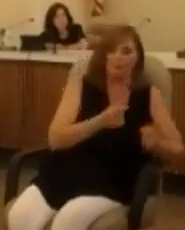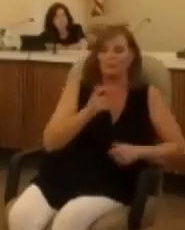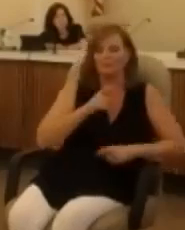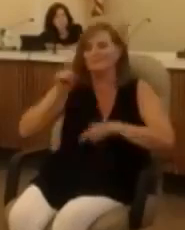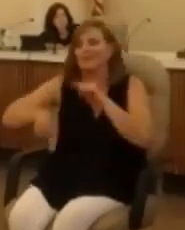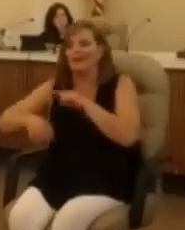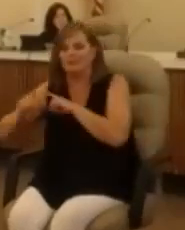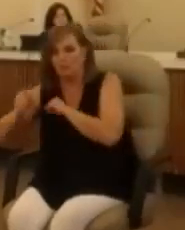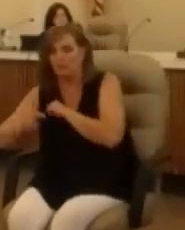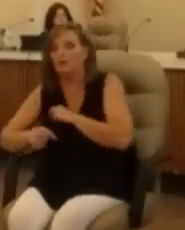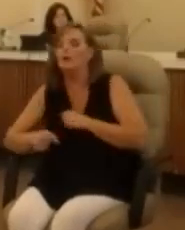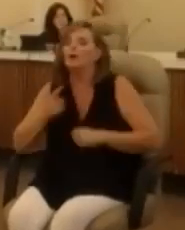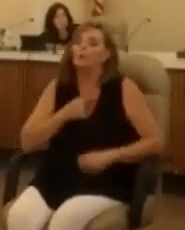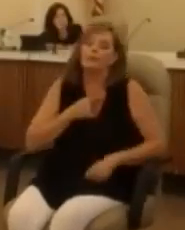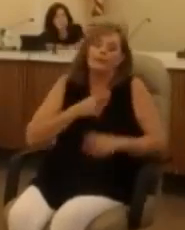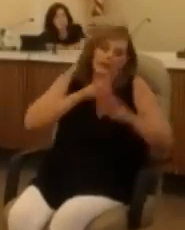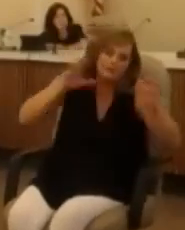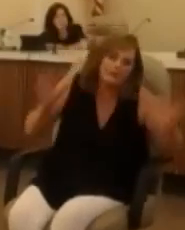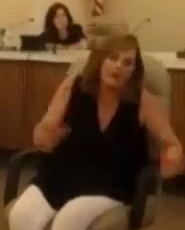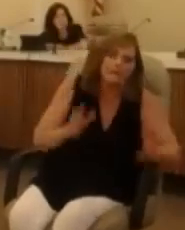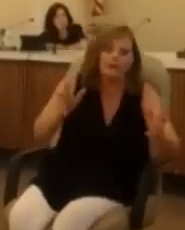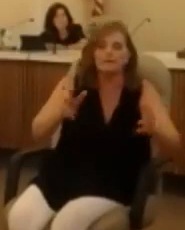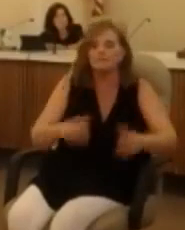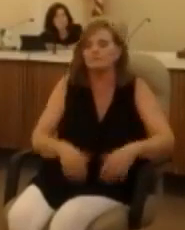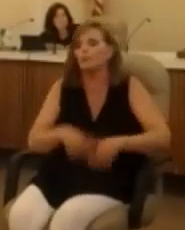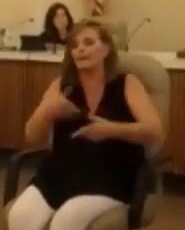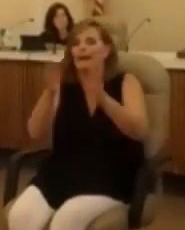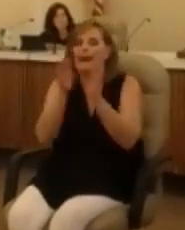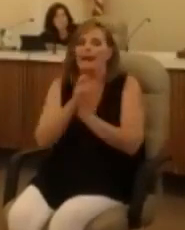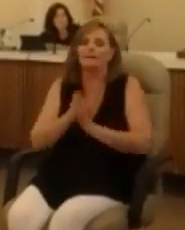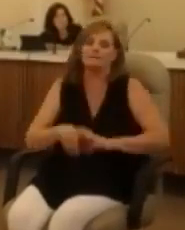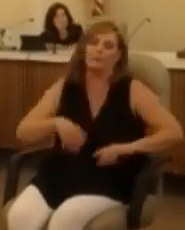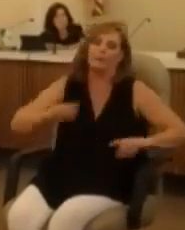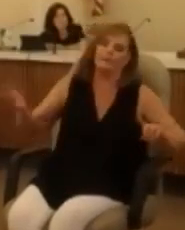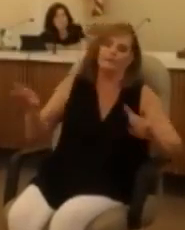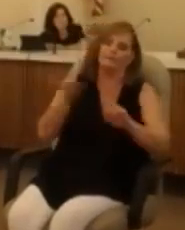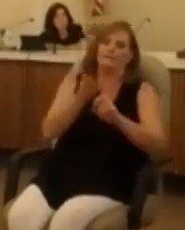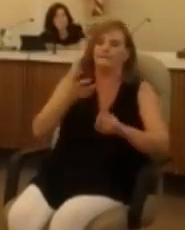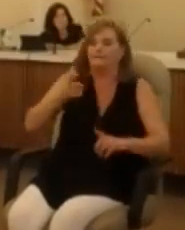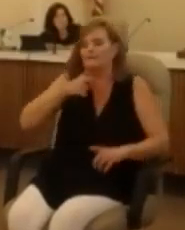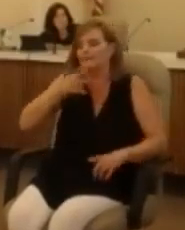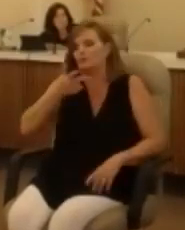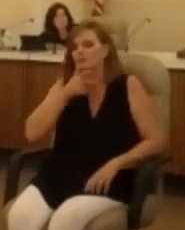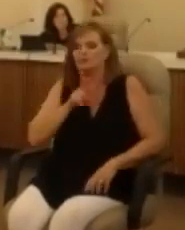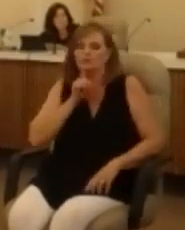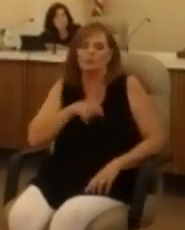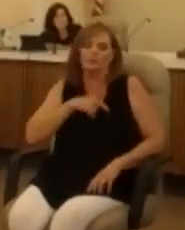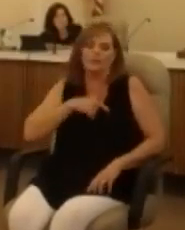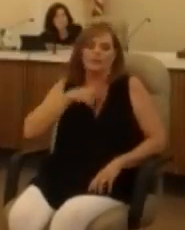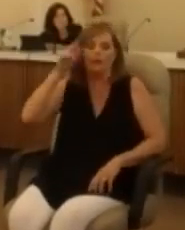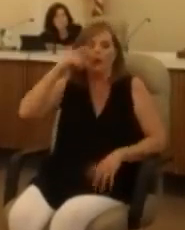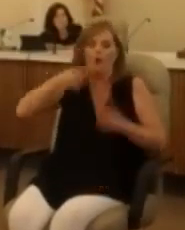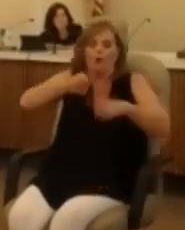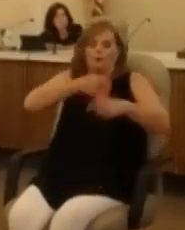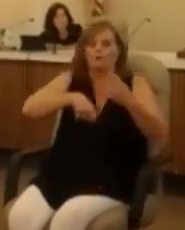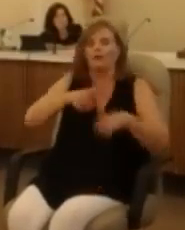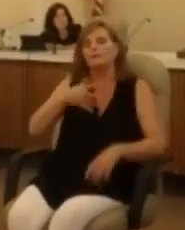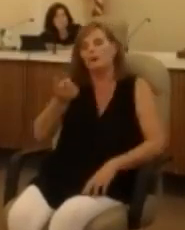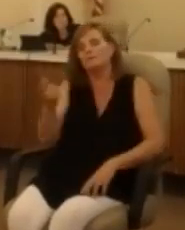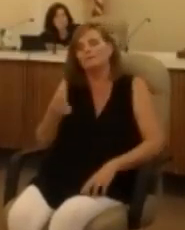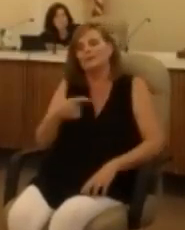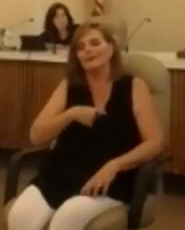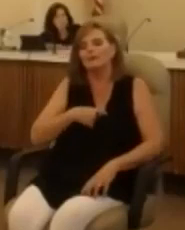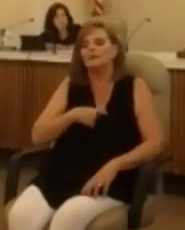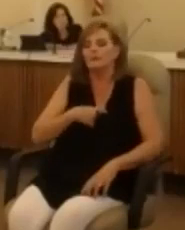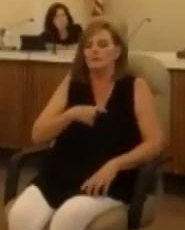can ask, we can cajole, we could, I don't know if we'd be able to horse trade something, but the point is, ultimately, it